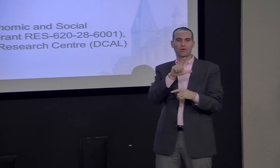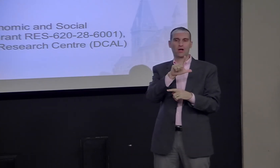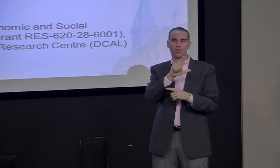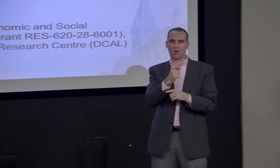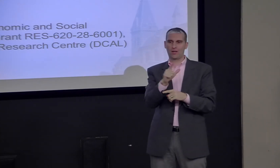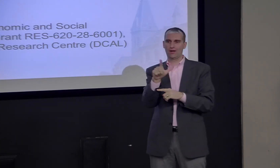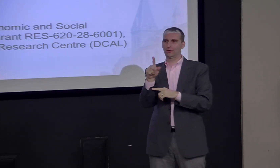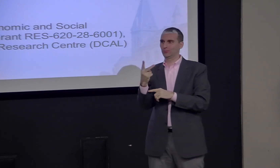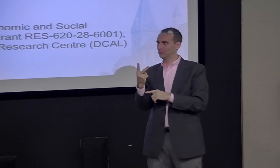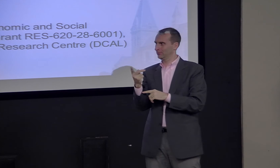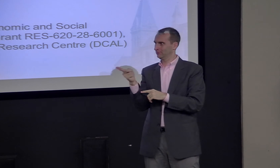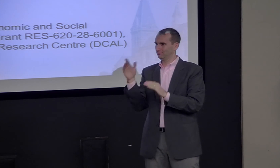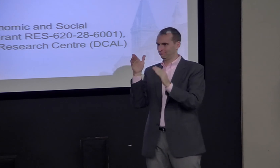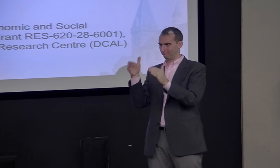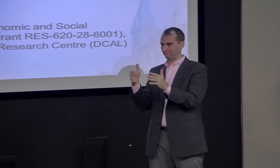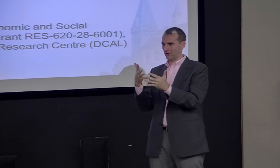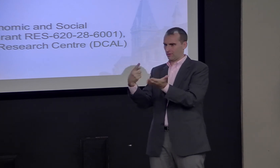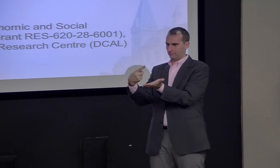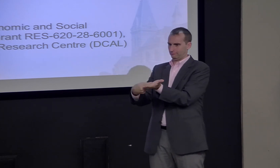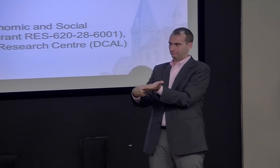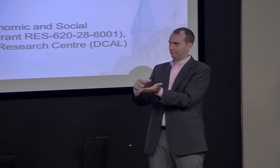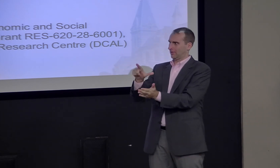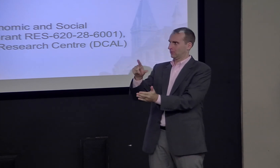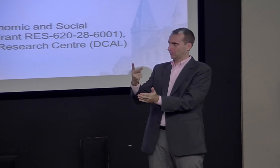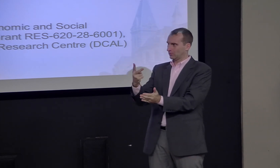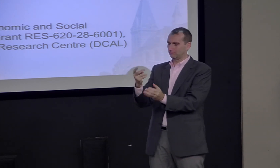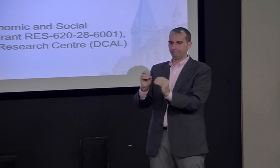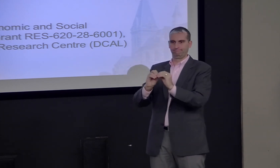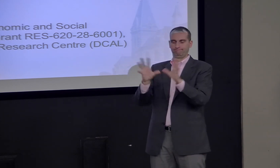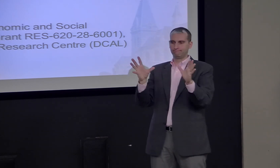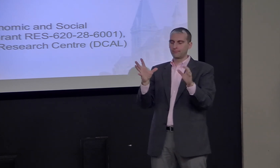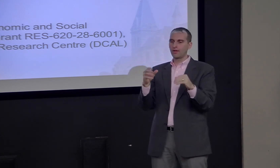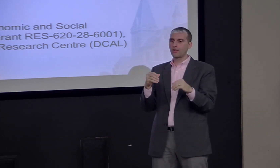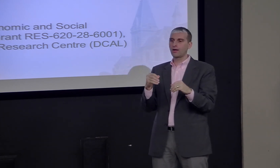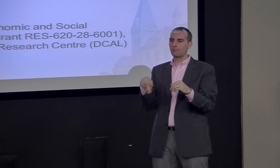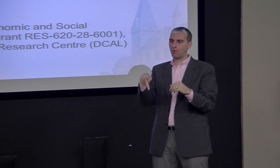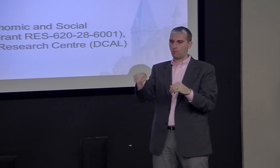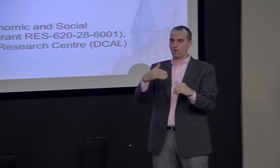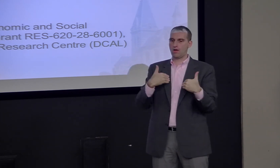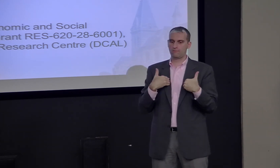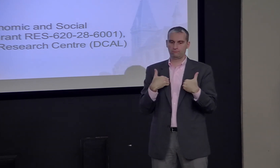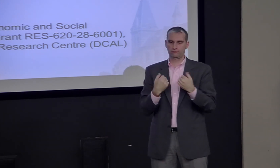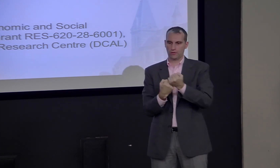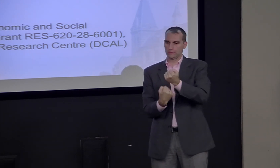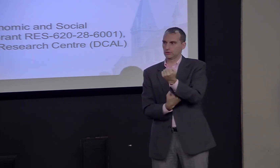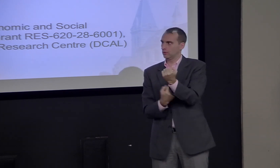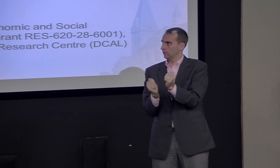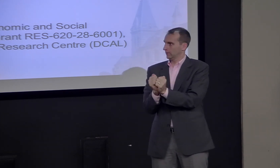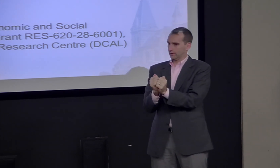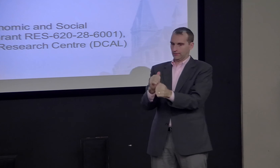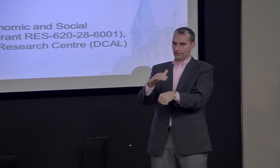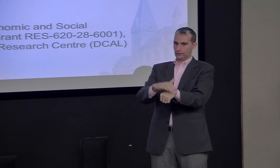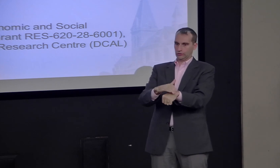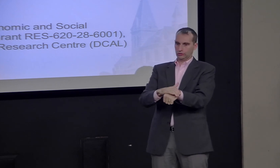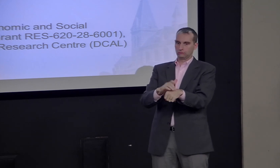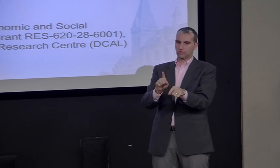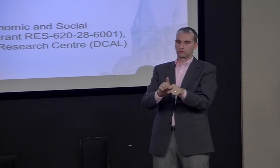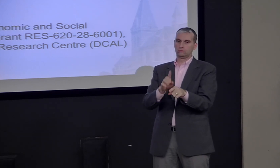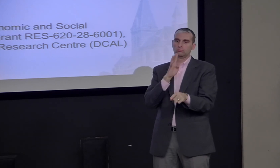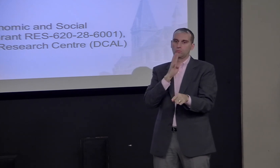Okay. Now, in speaking about the L1 and L2, you focused mostly on L2. Clearly, people have a foundation of English